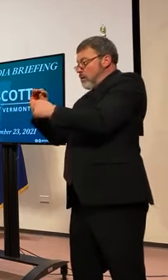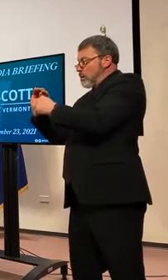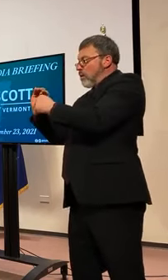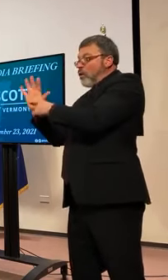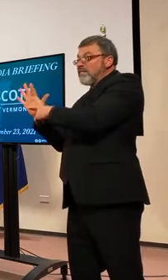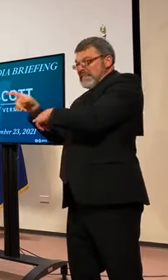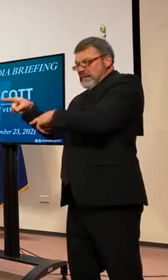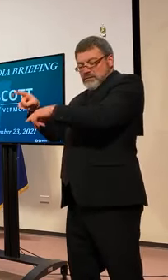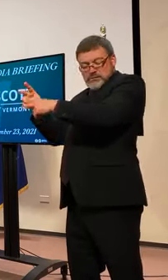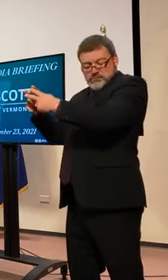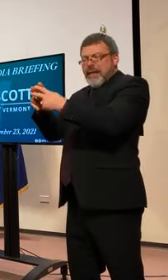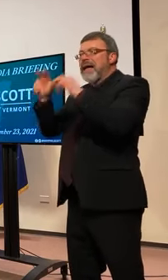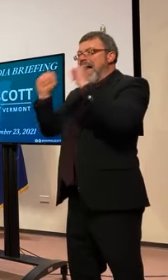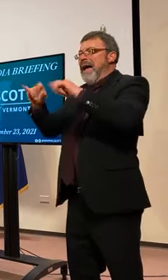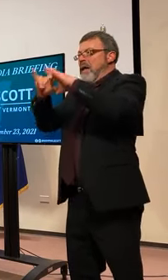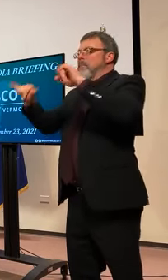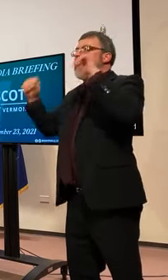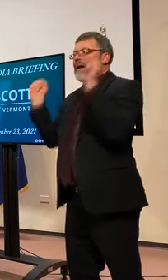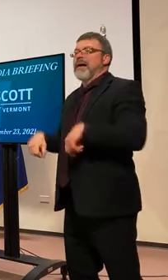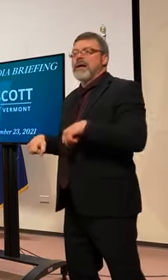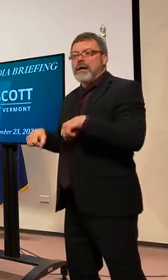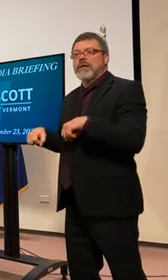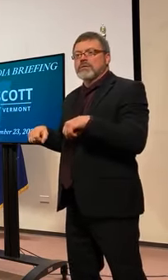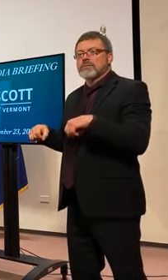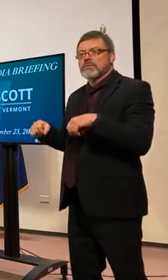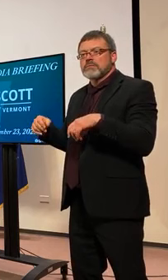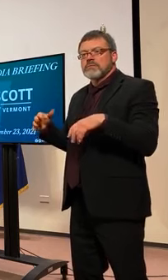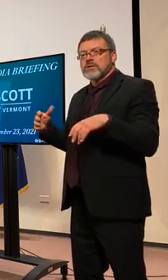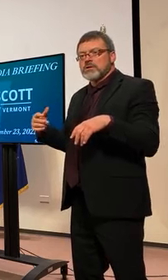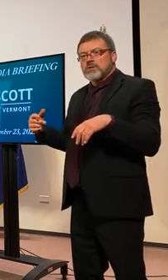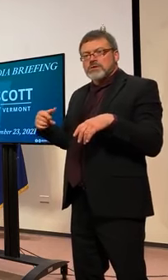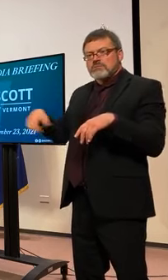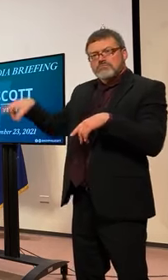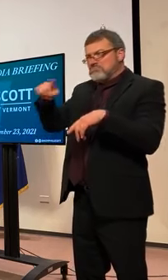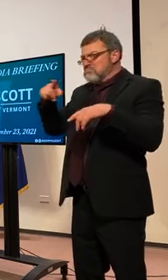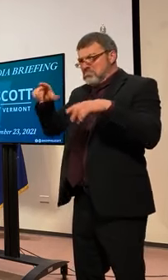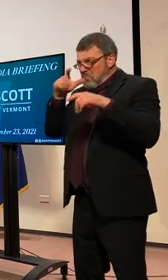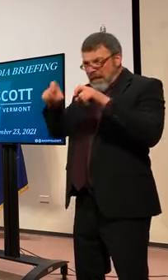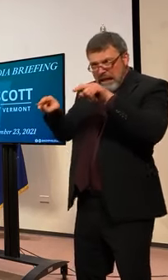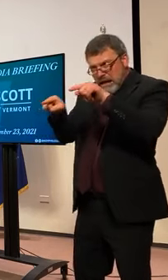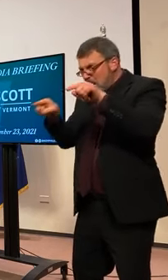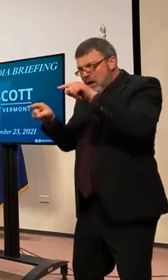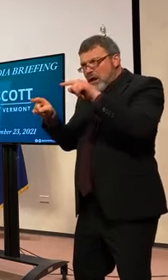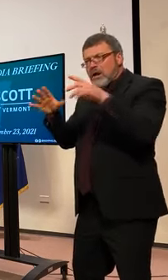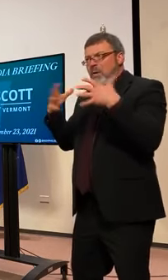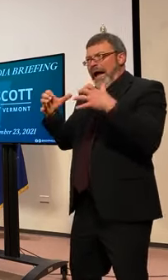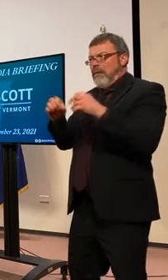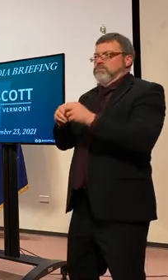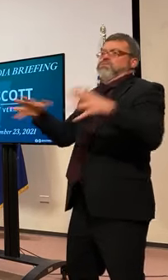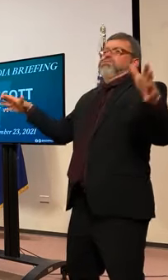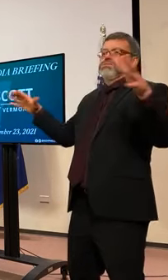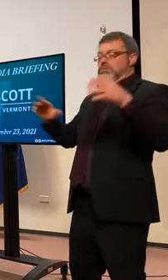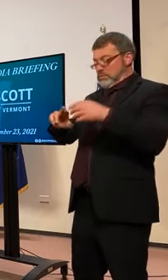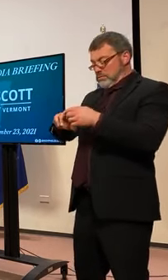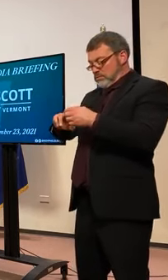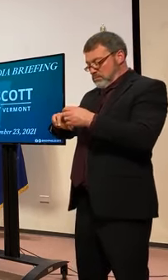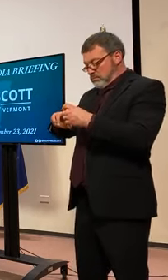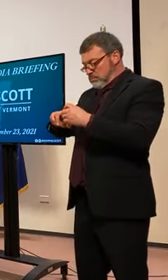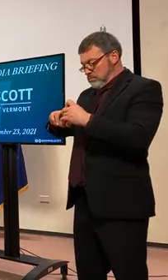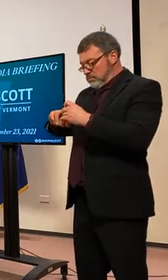our healthcare system needs is a surge of flu on top of COVID. I'll turn it back to the governor now.